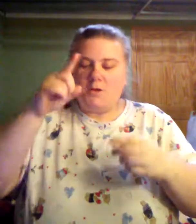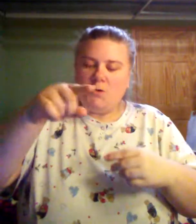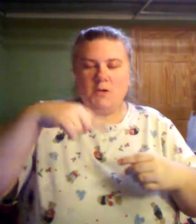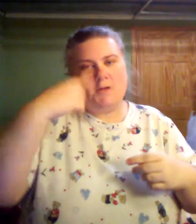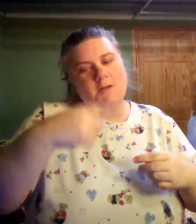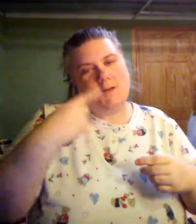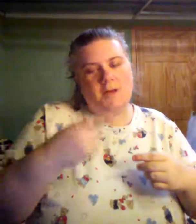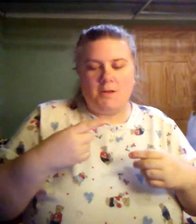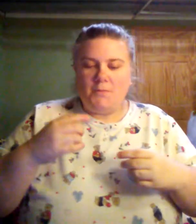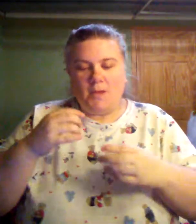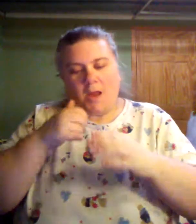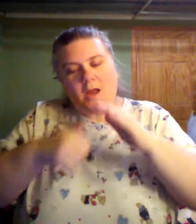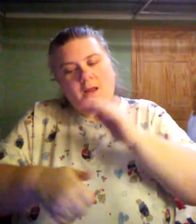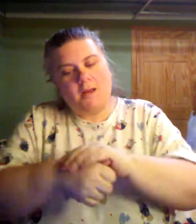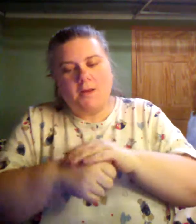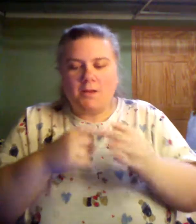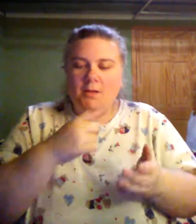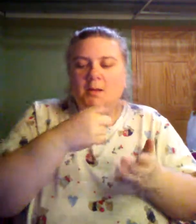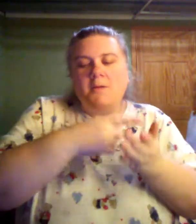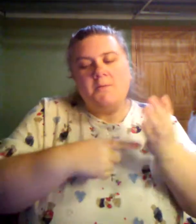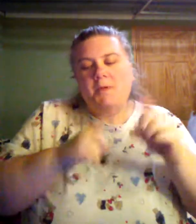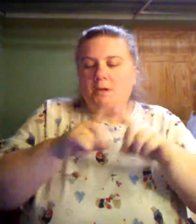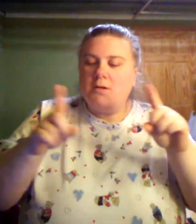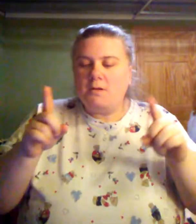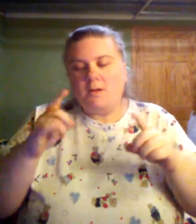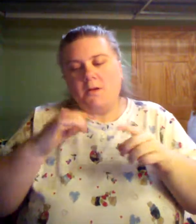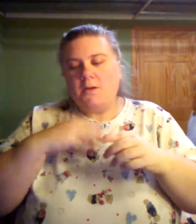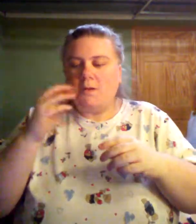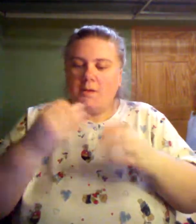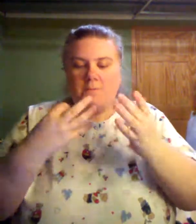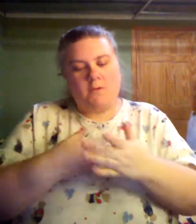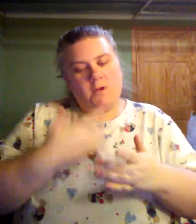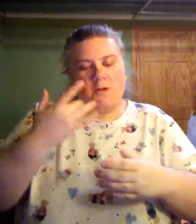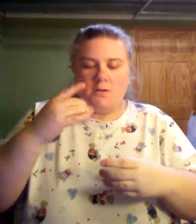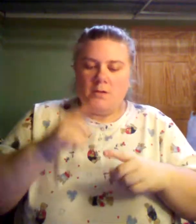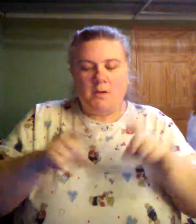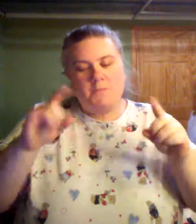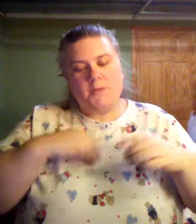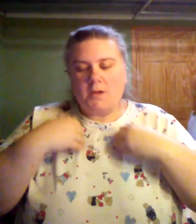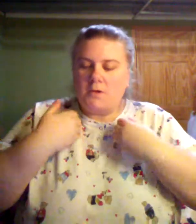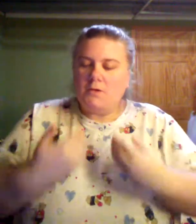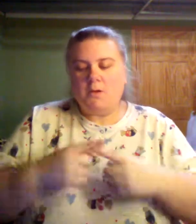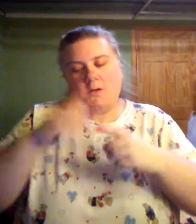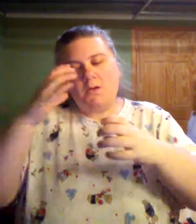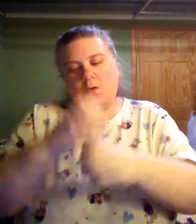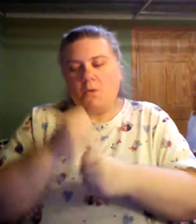what you say, so I'm hiding What I'm feeling, but I'm tired of